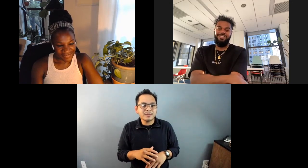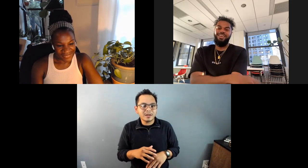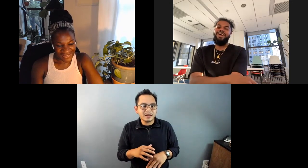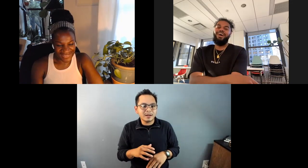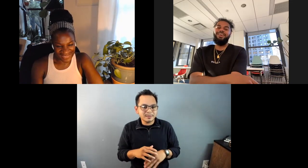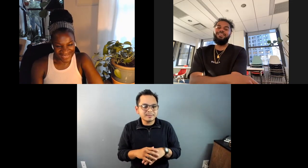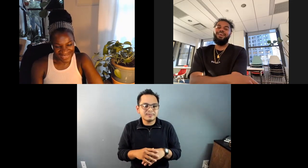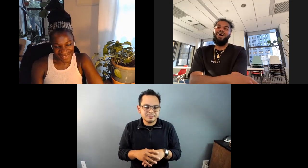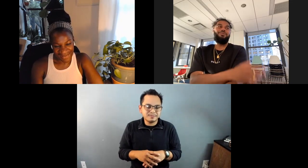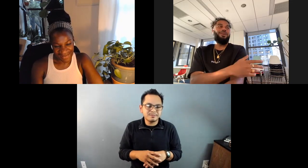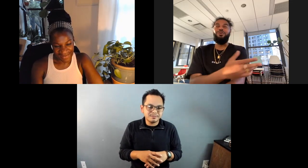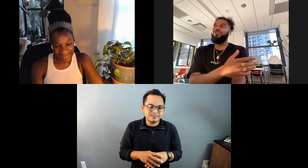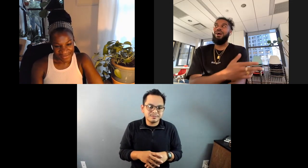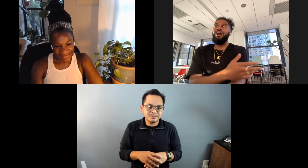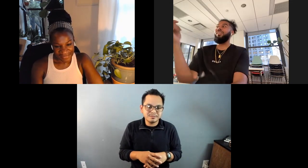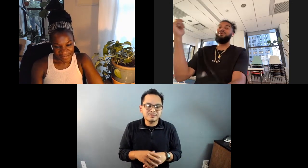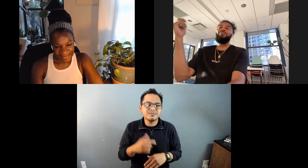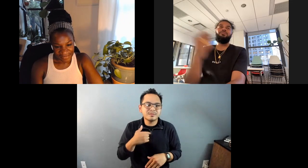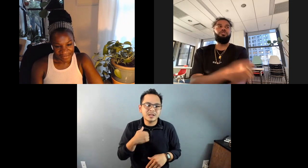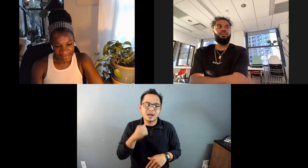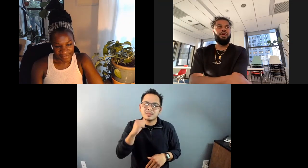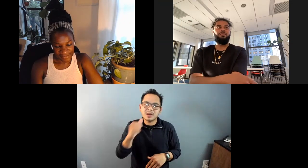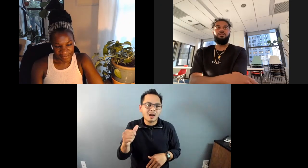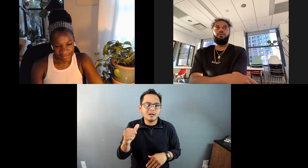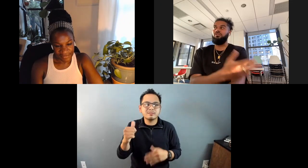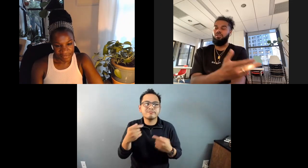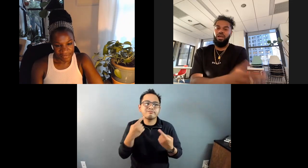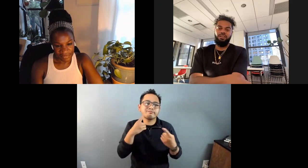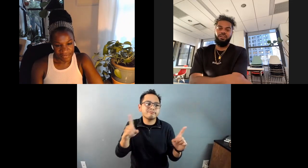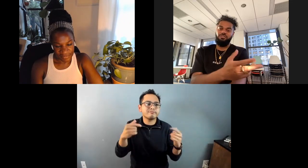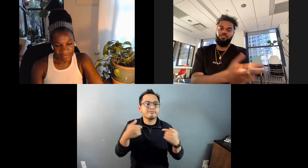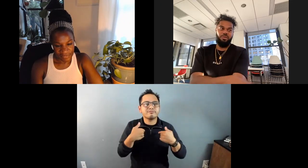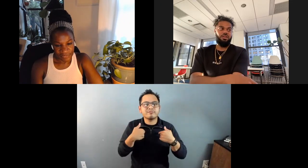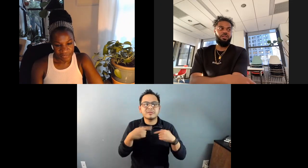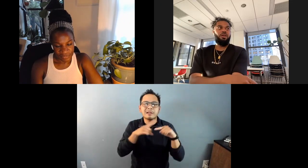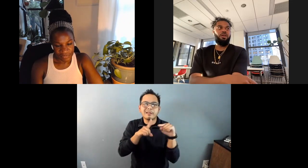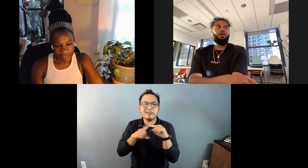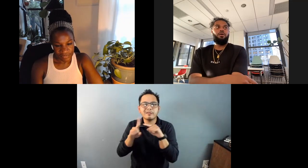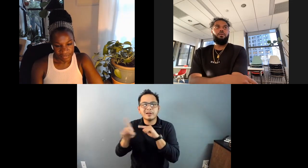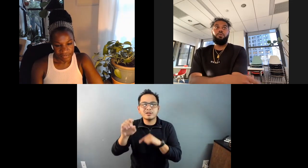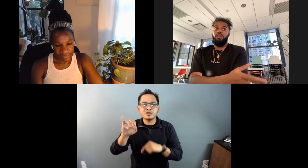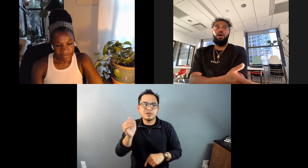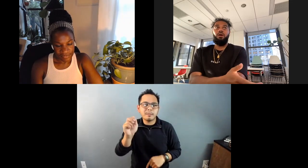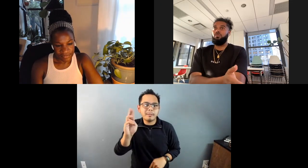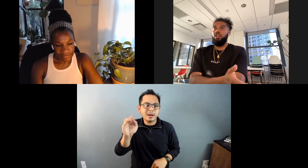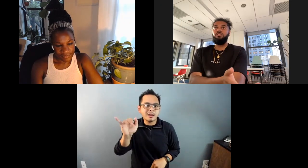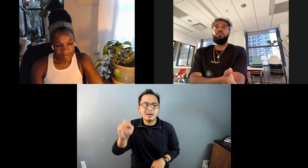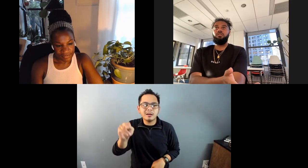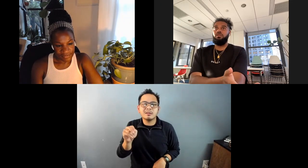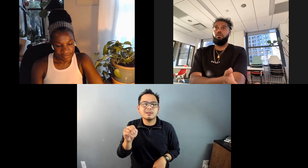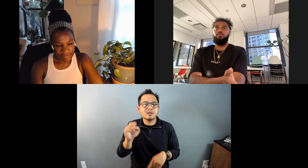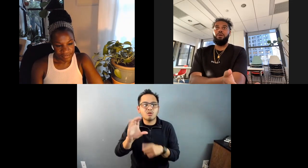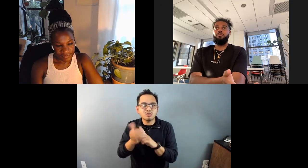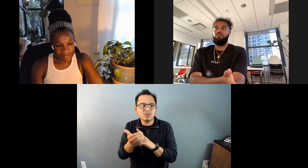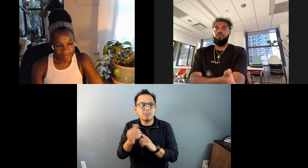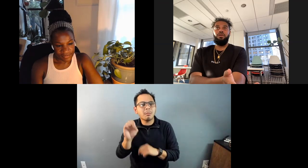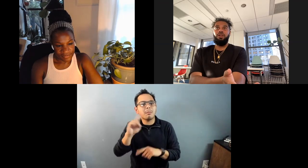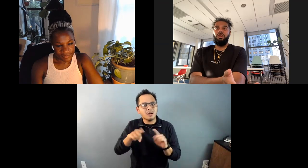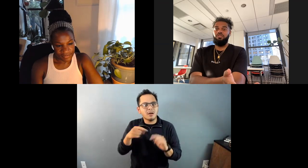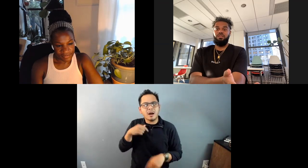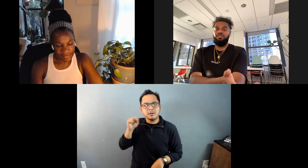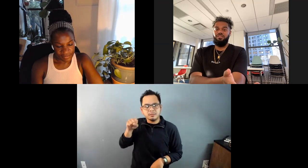yeah, but I think that's also something you touched on is like the like language and how it's hard to like the grouping that happens.